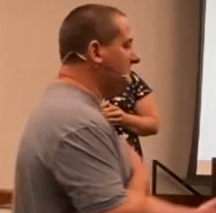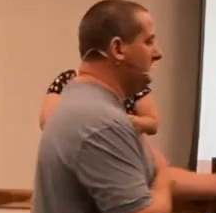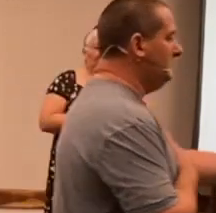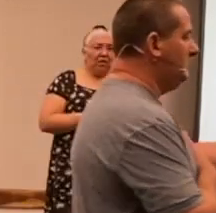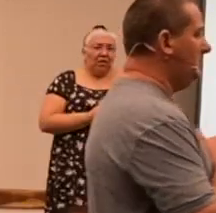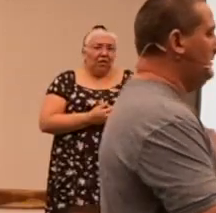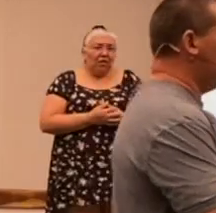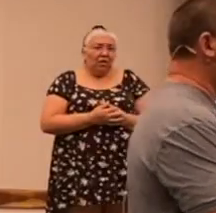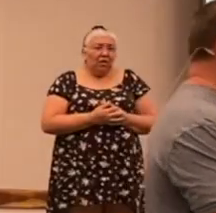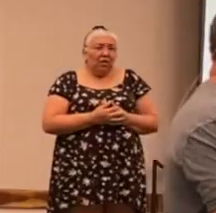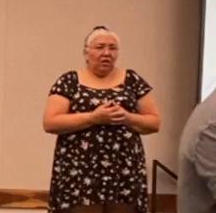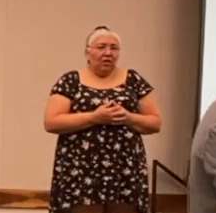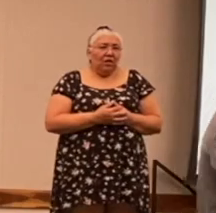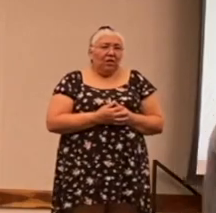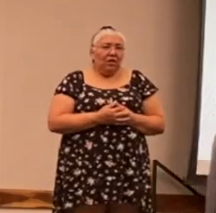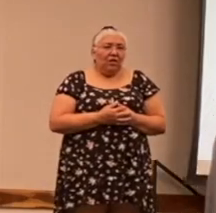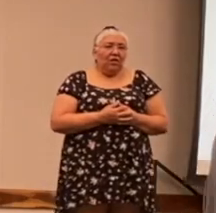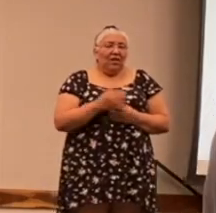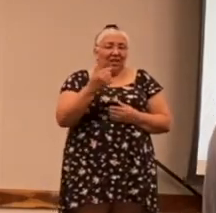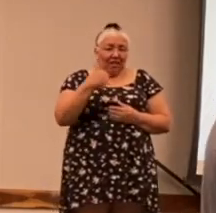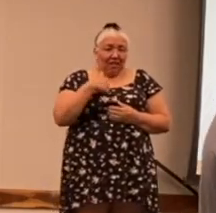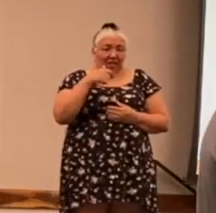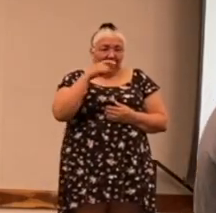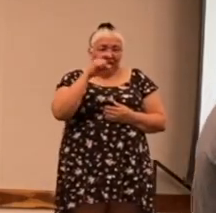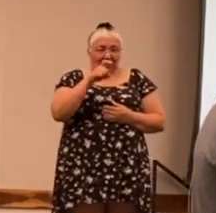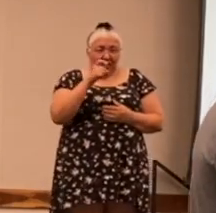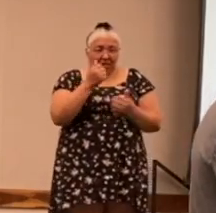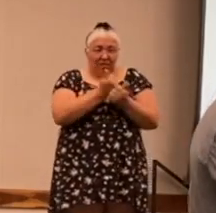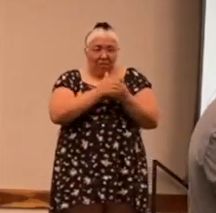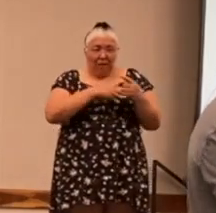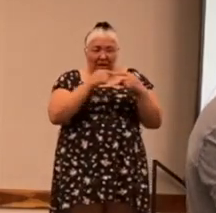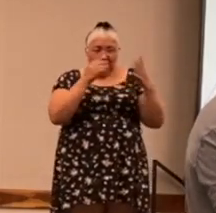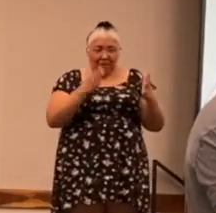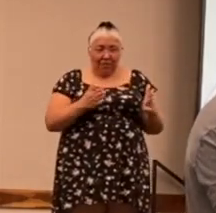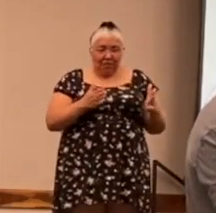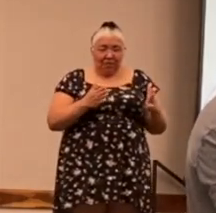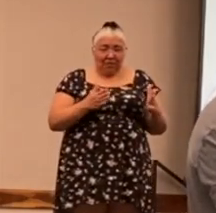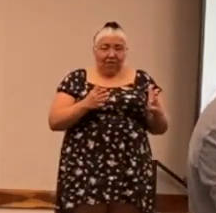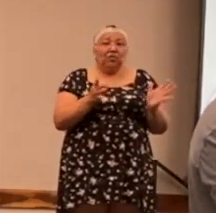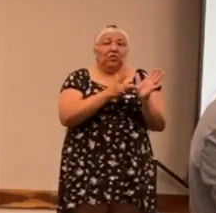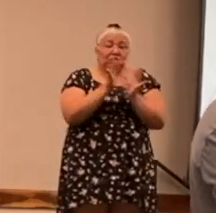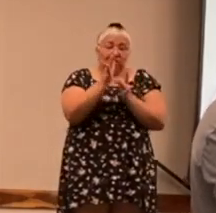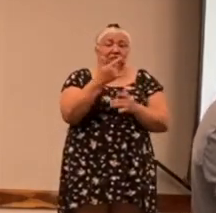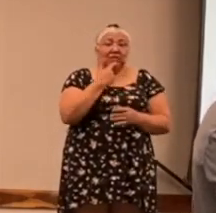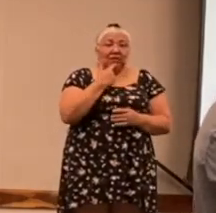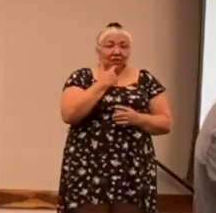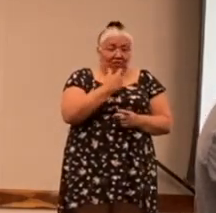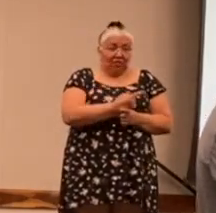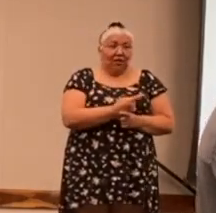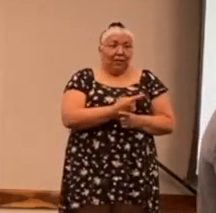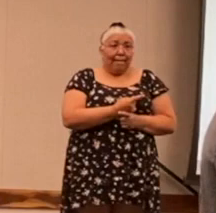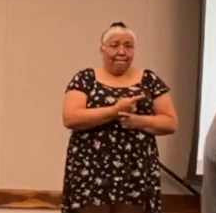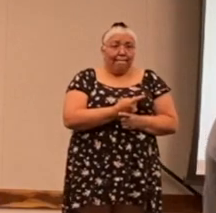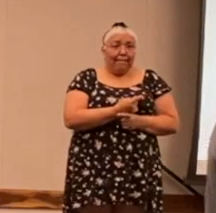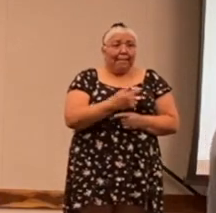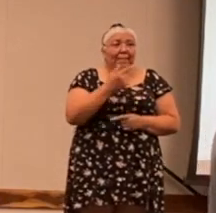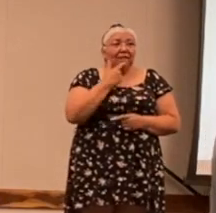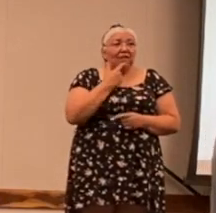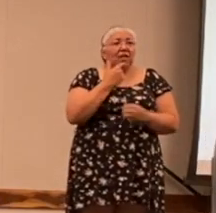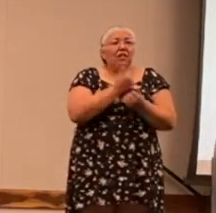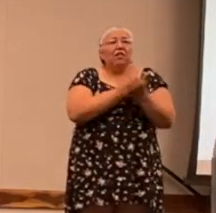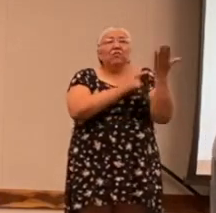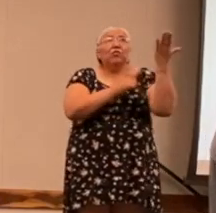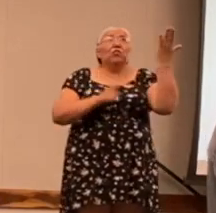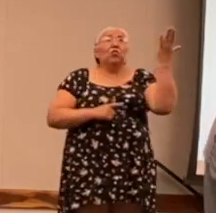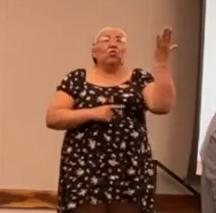Am I to love my enemies? Well, that's what Jesus said. He said to love the Lord